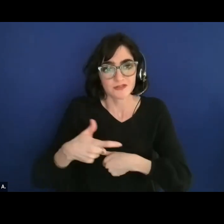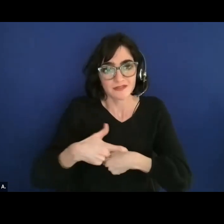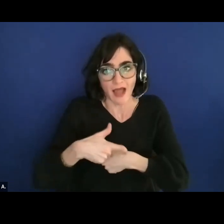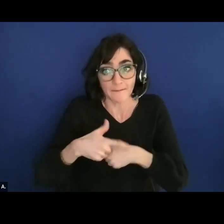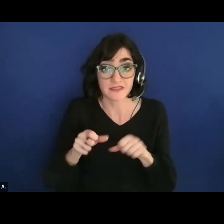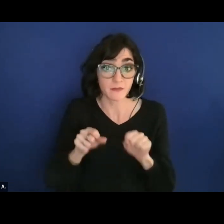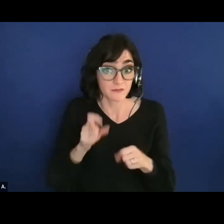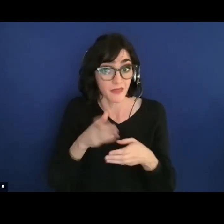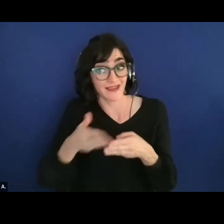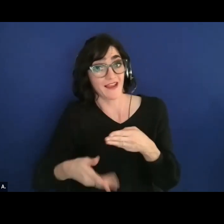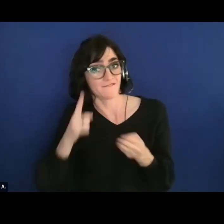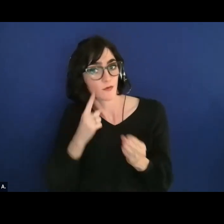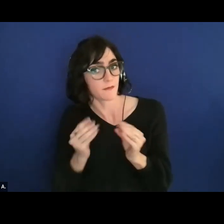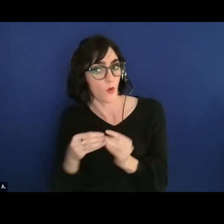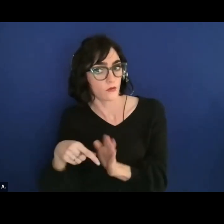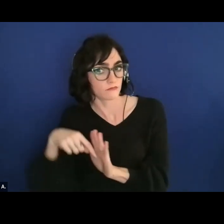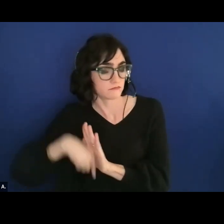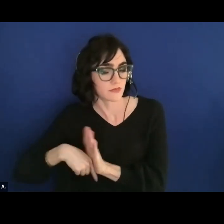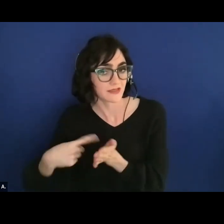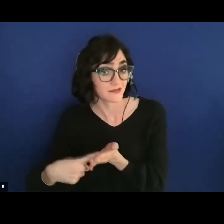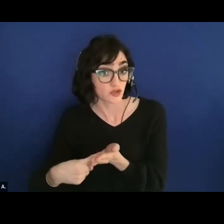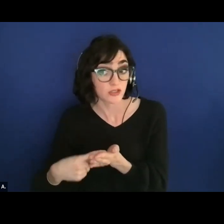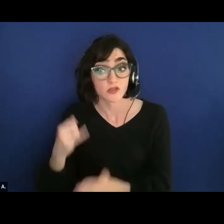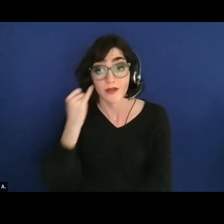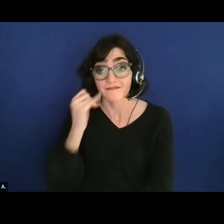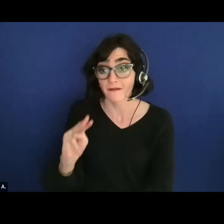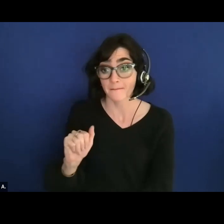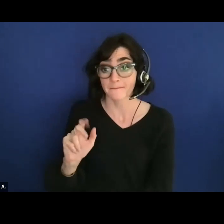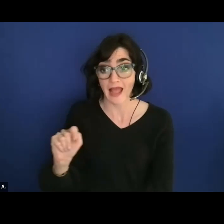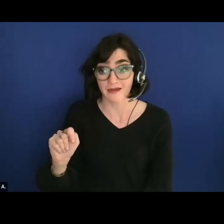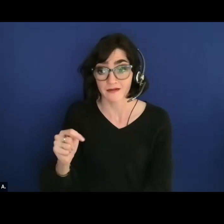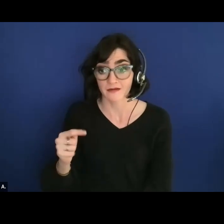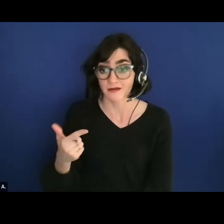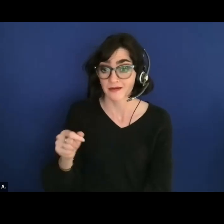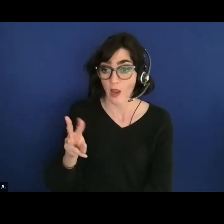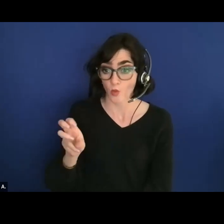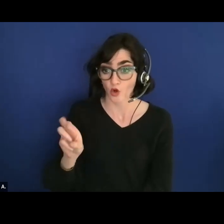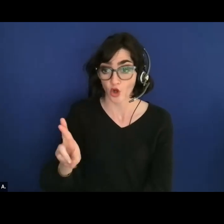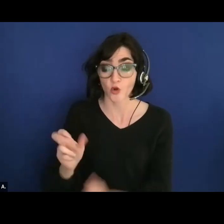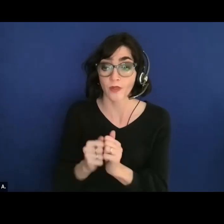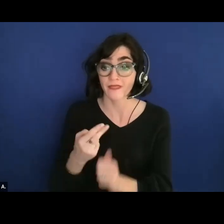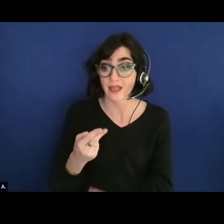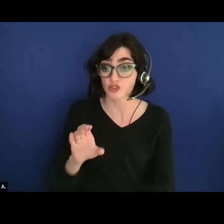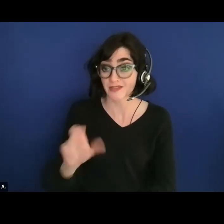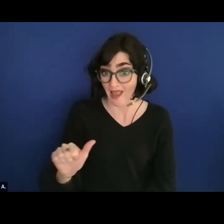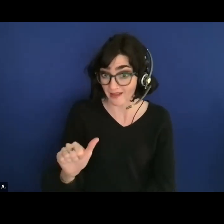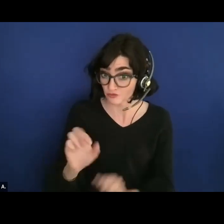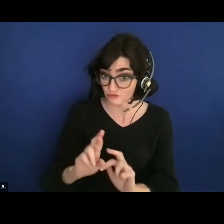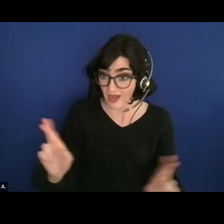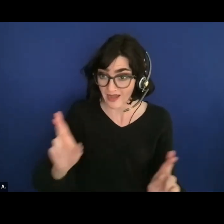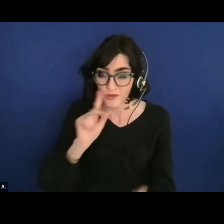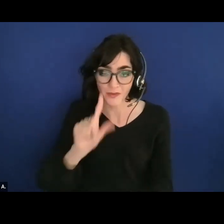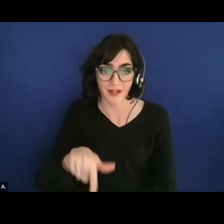discussion. So if Matt Gower is ready, Matt Gower with HCA, I'd like to turn it over to him